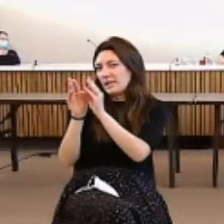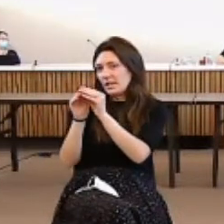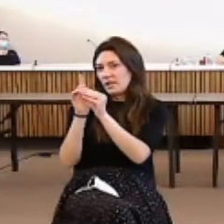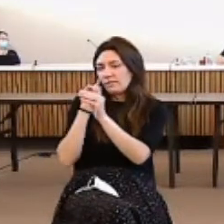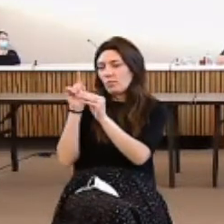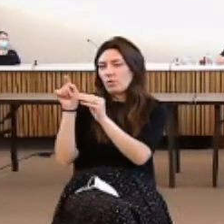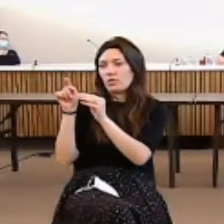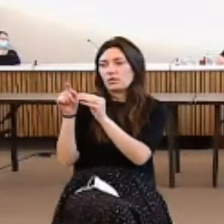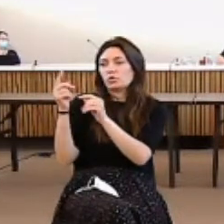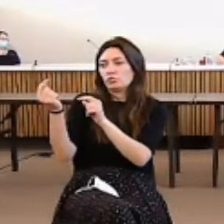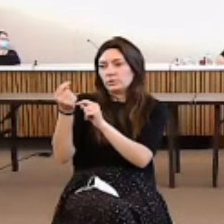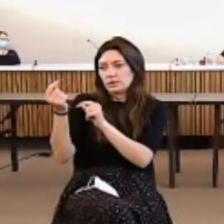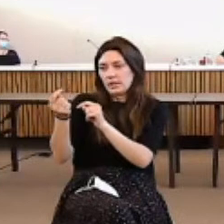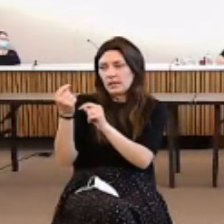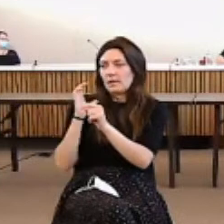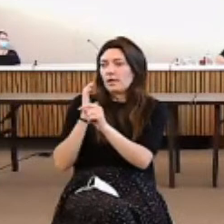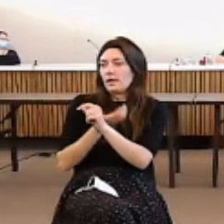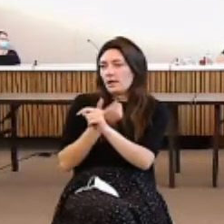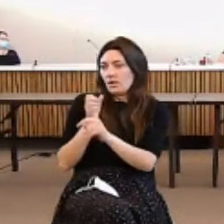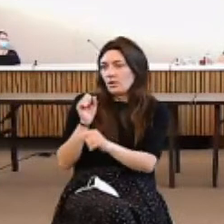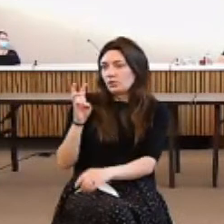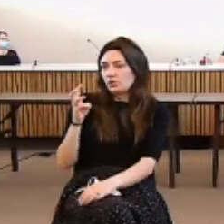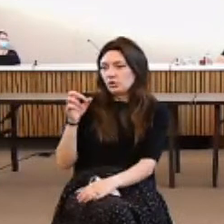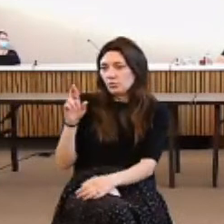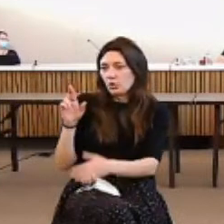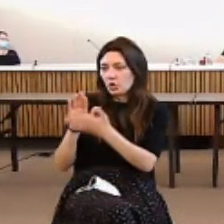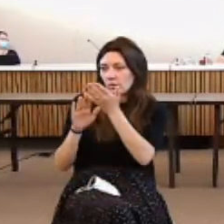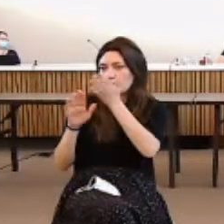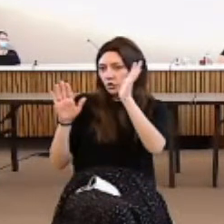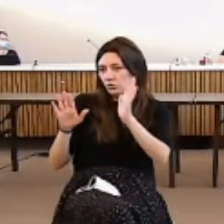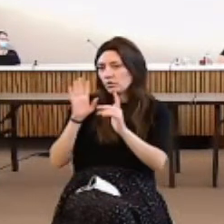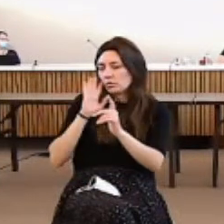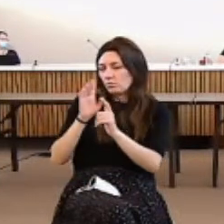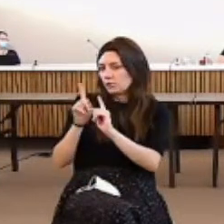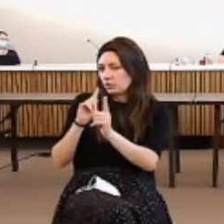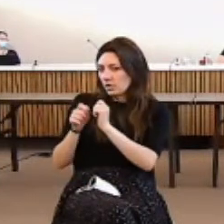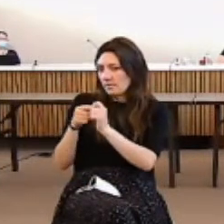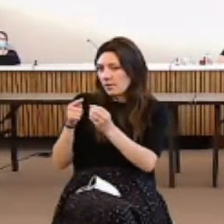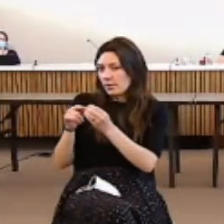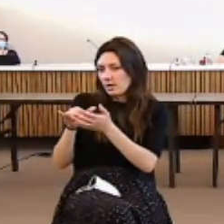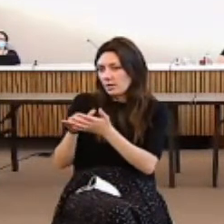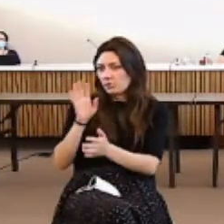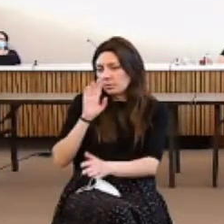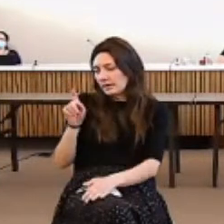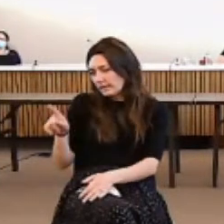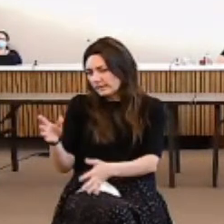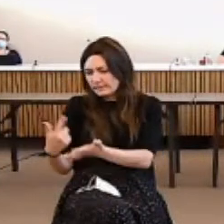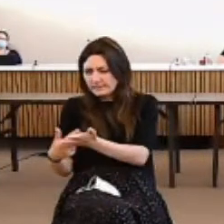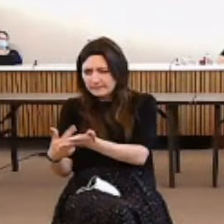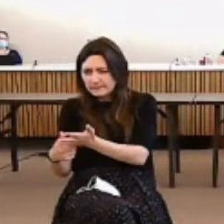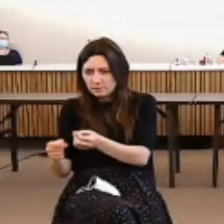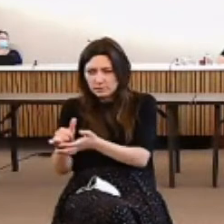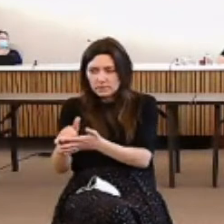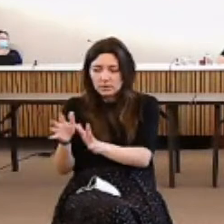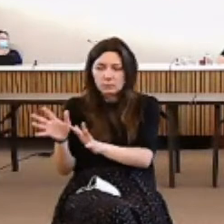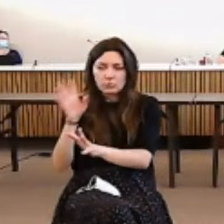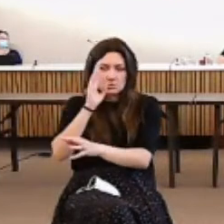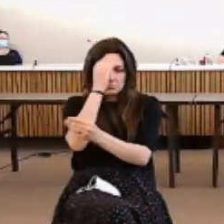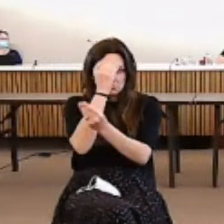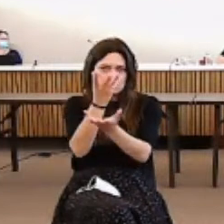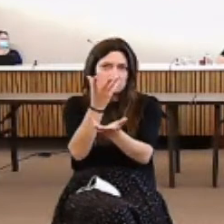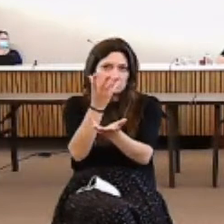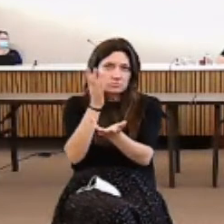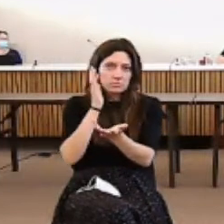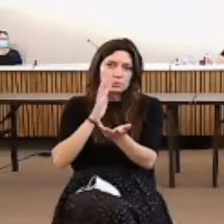the Commissioner of Public Works there. So we'll have a discussion about that. And then follow up with you to